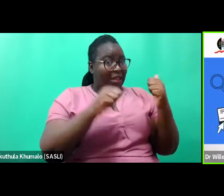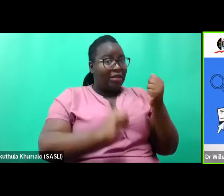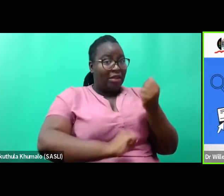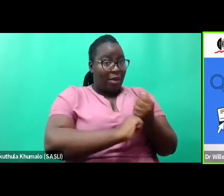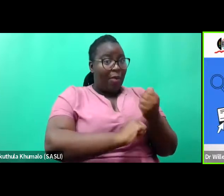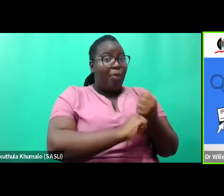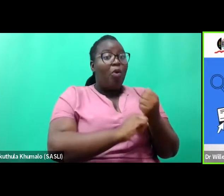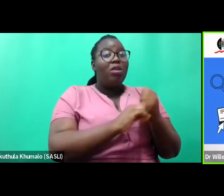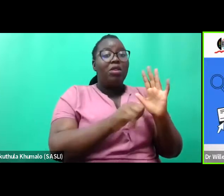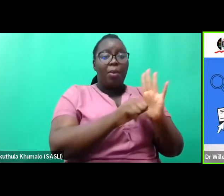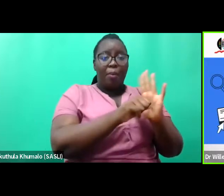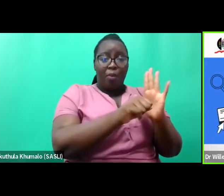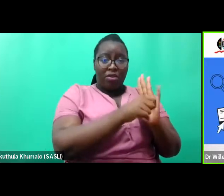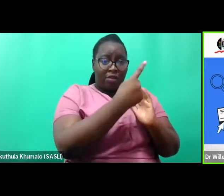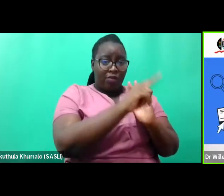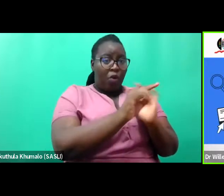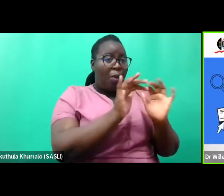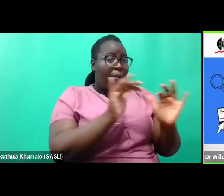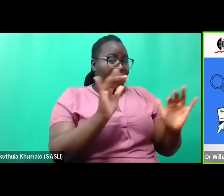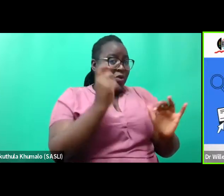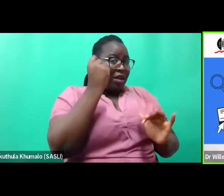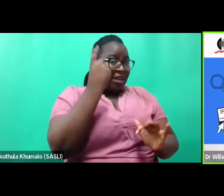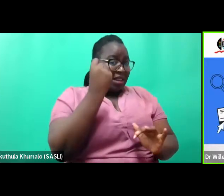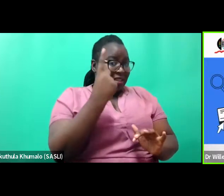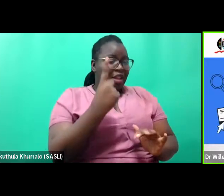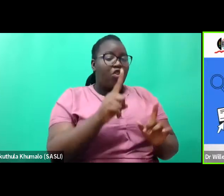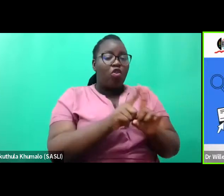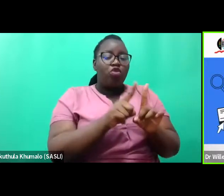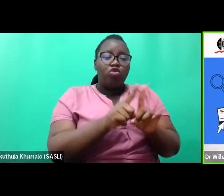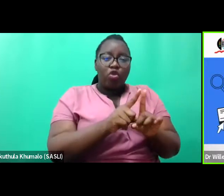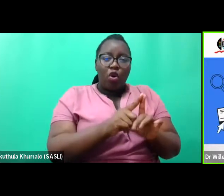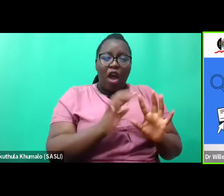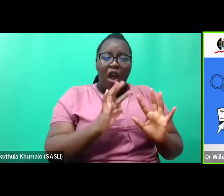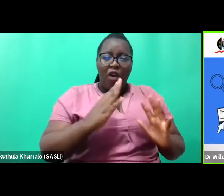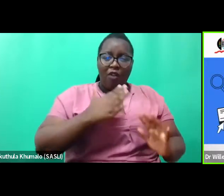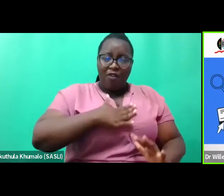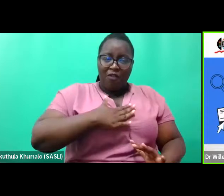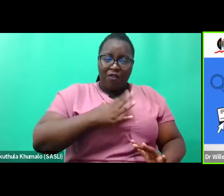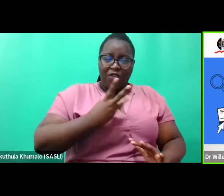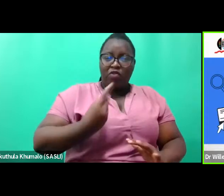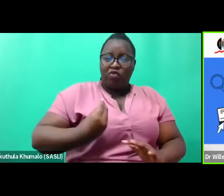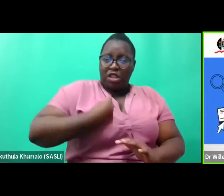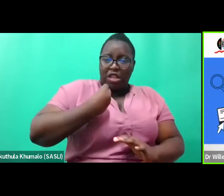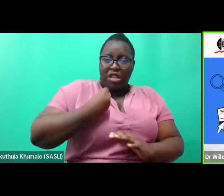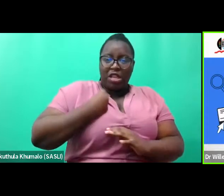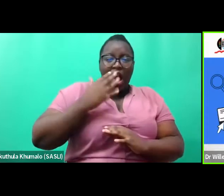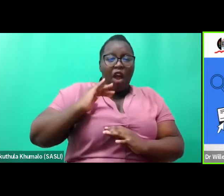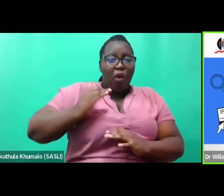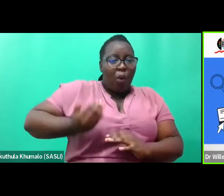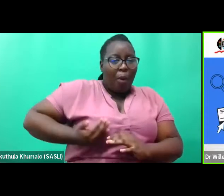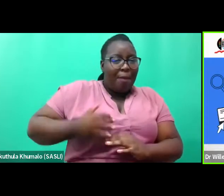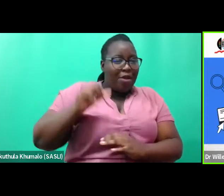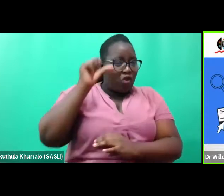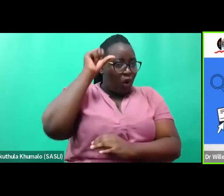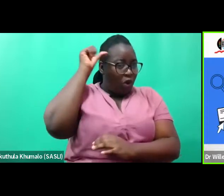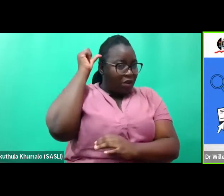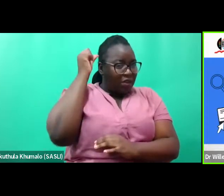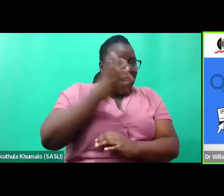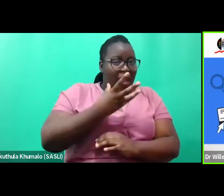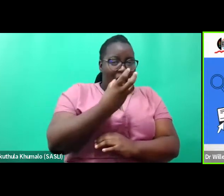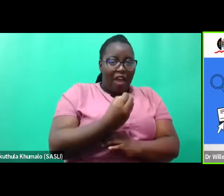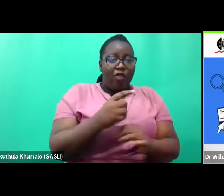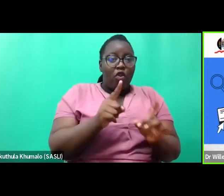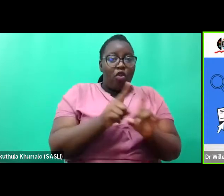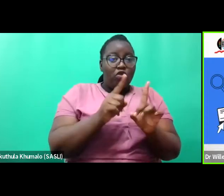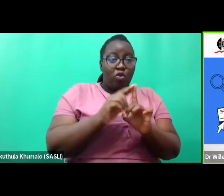to understand what it is to be a young woman with autism. To be an autistic woman might be different to